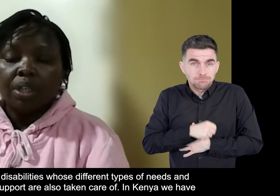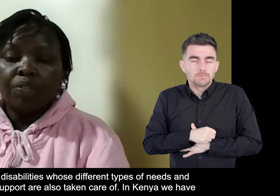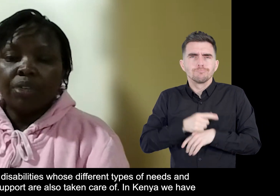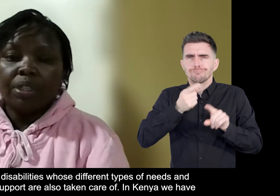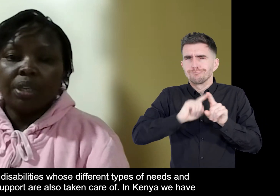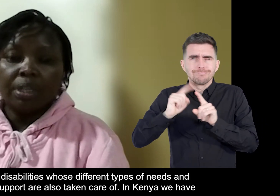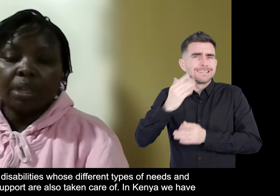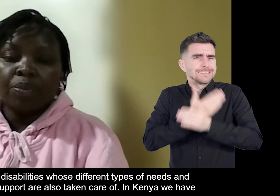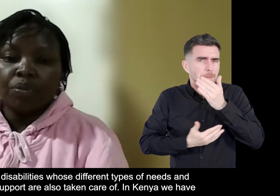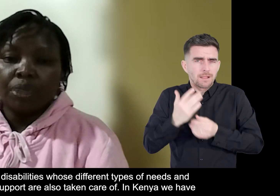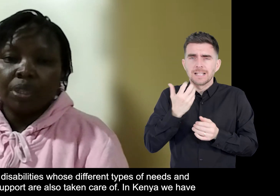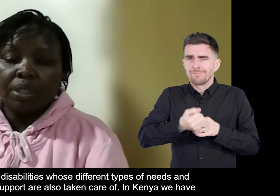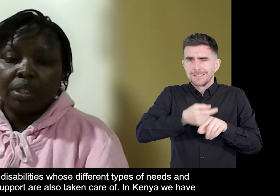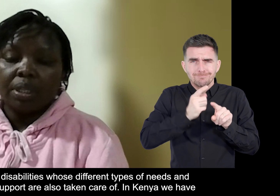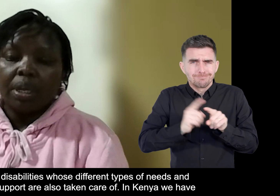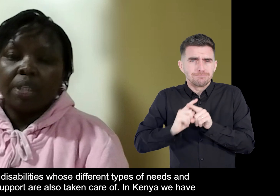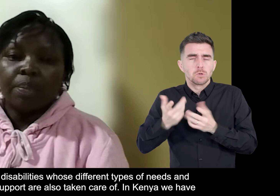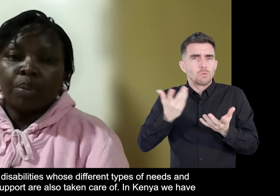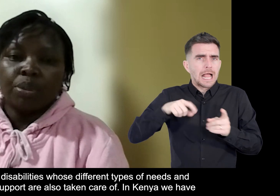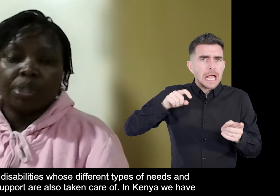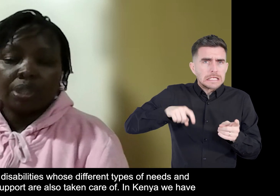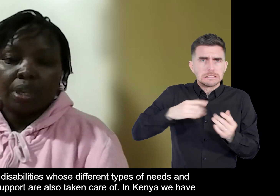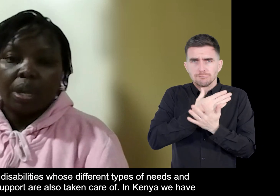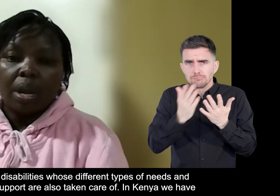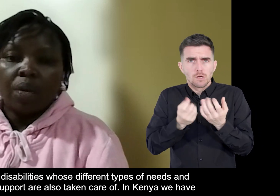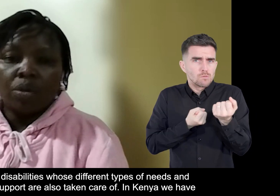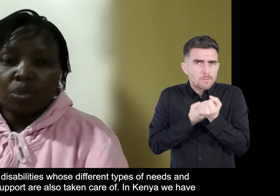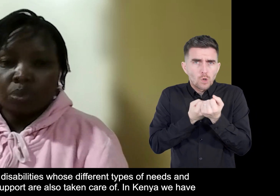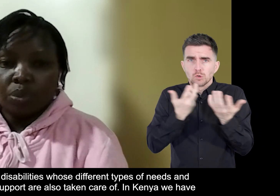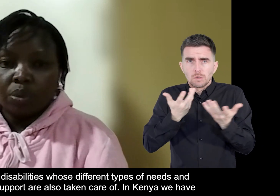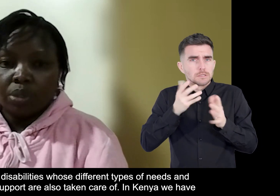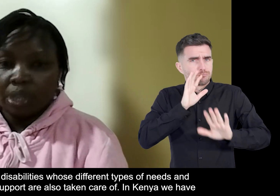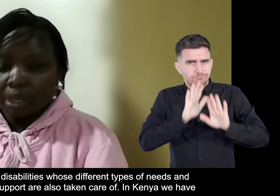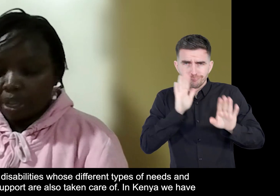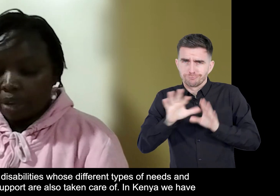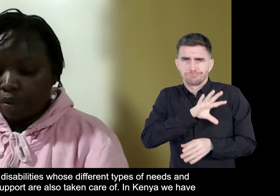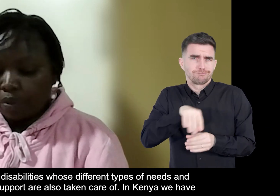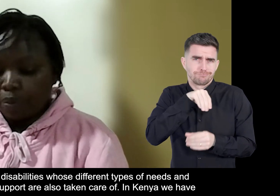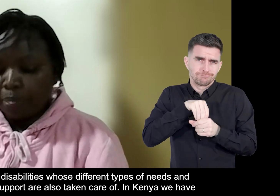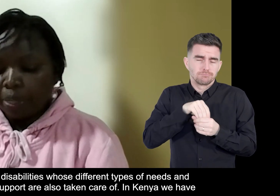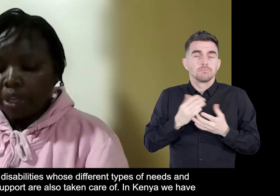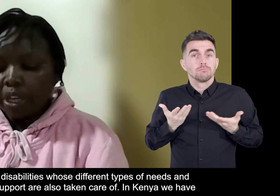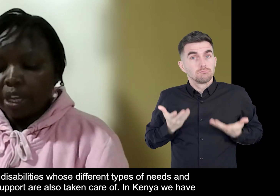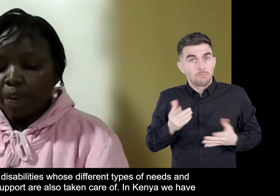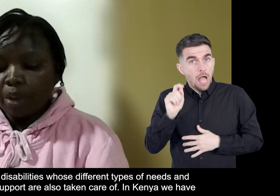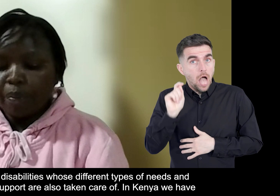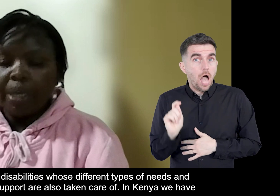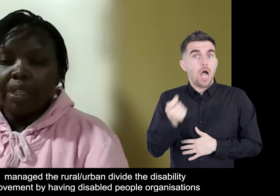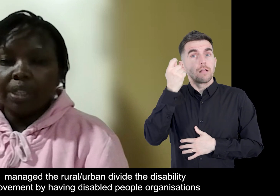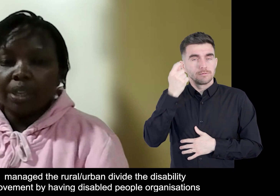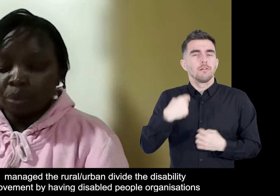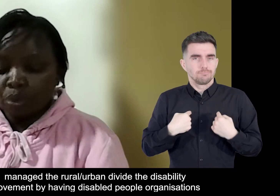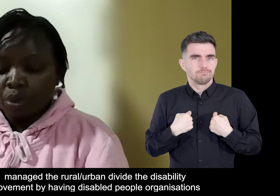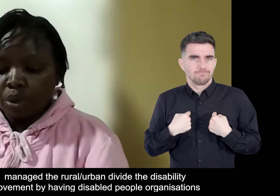whose different types of needs and supports are also taken care of. In Kenya, we